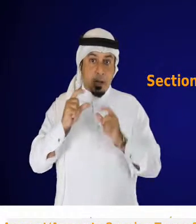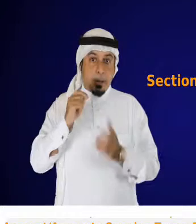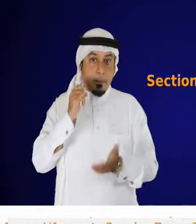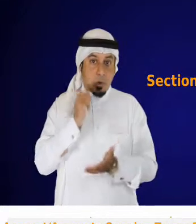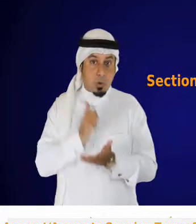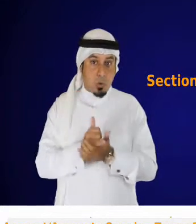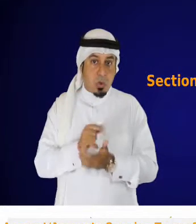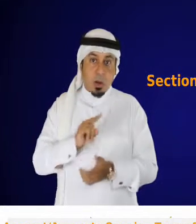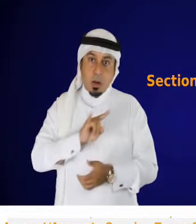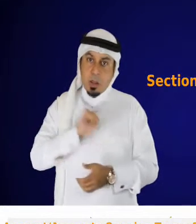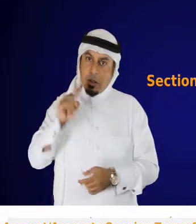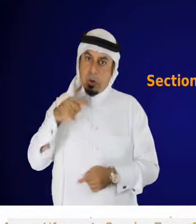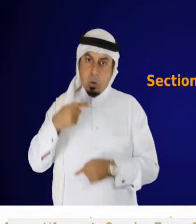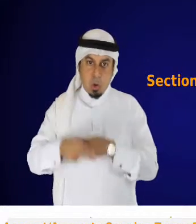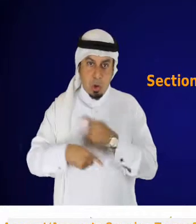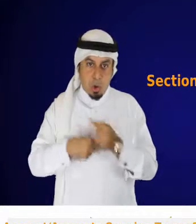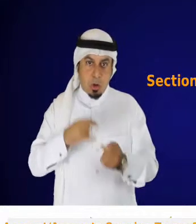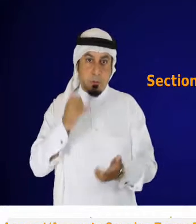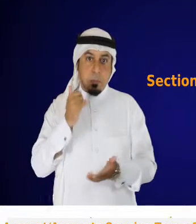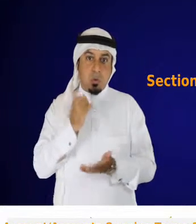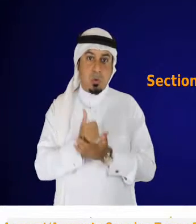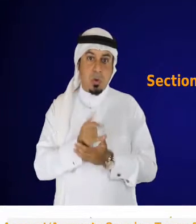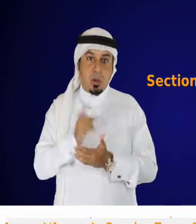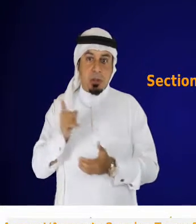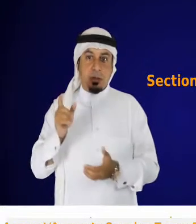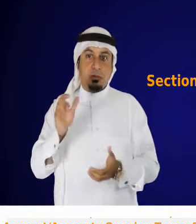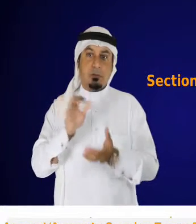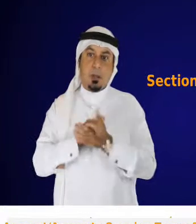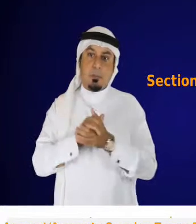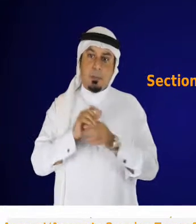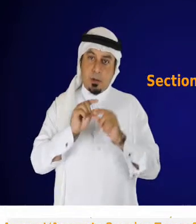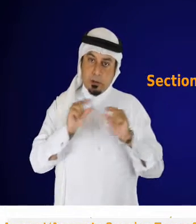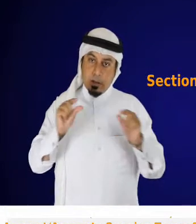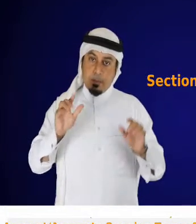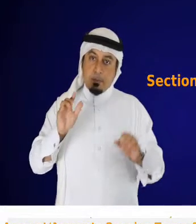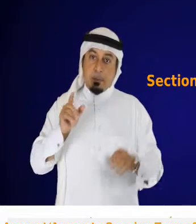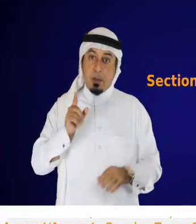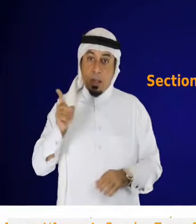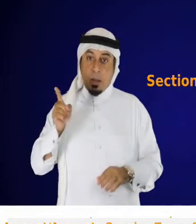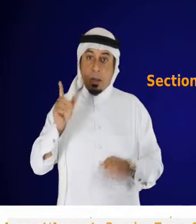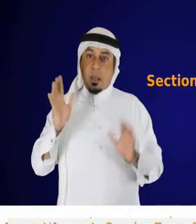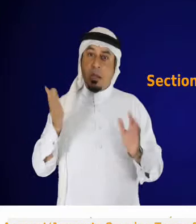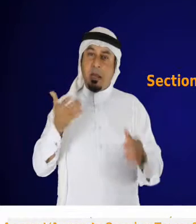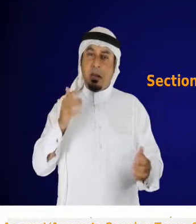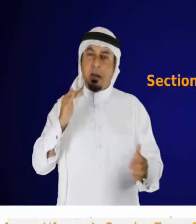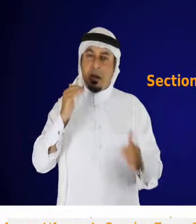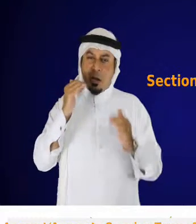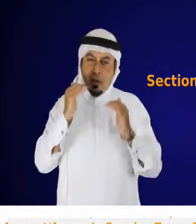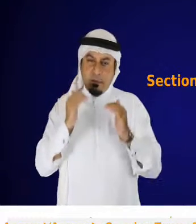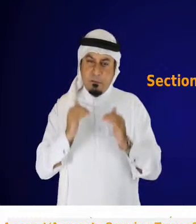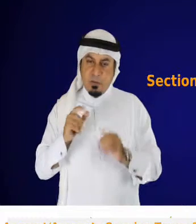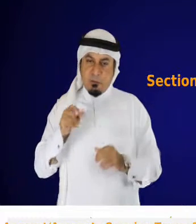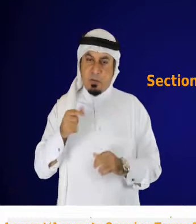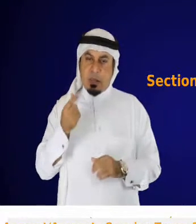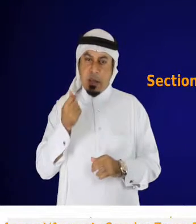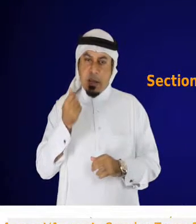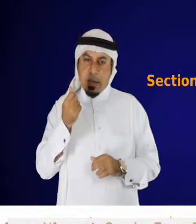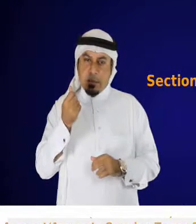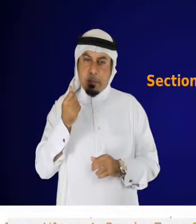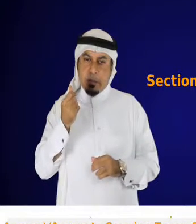holder, he shall be deemed to have agreed and certified conclusively, for all purposes, the correctness of the relevant statement